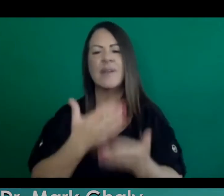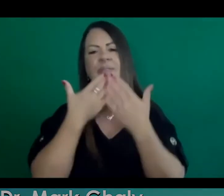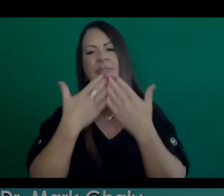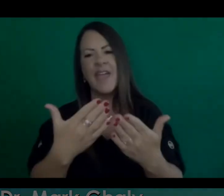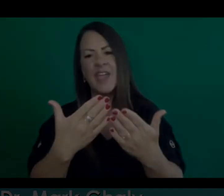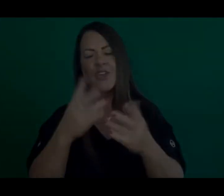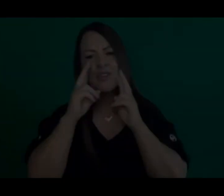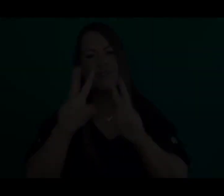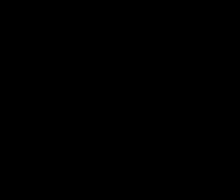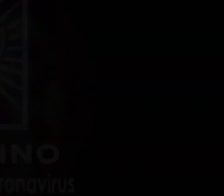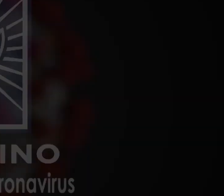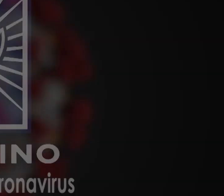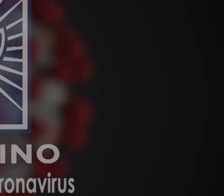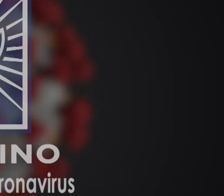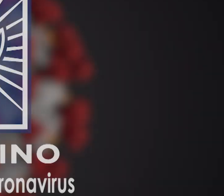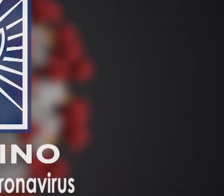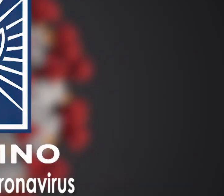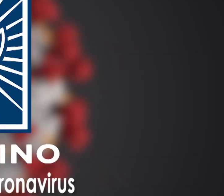seeing you